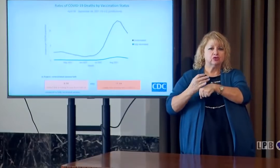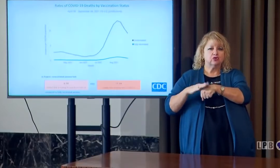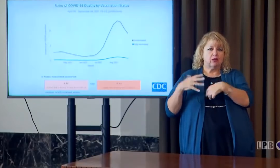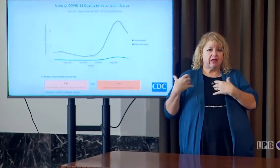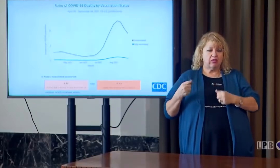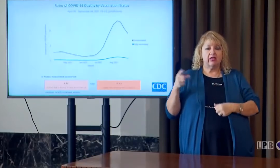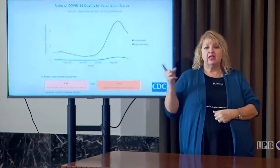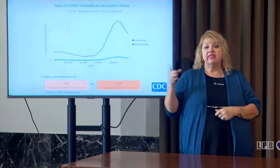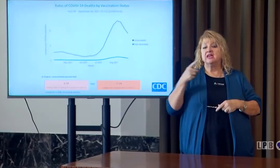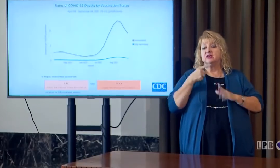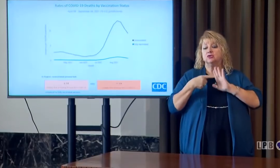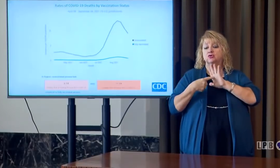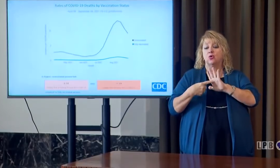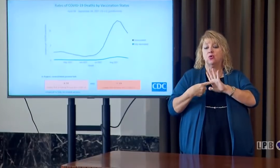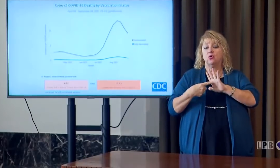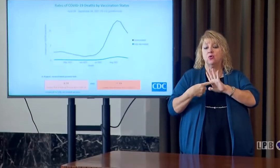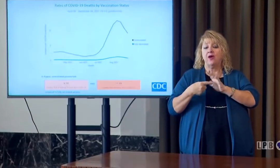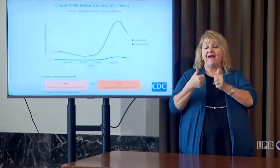every